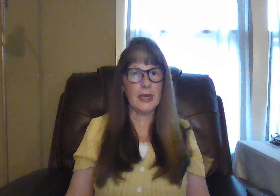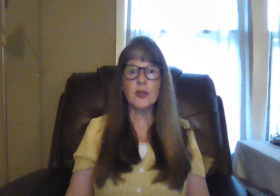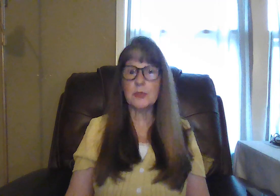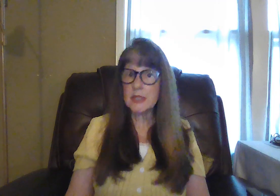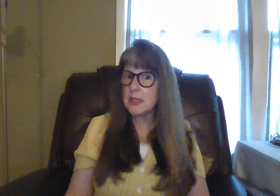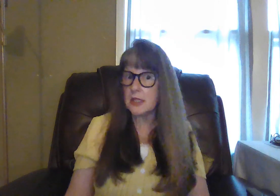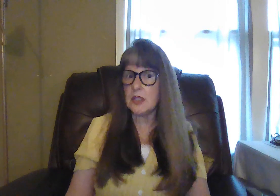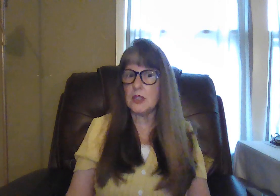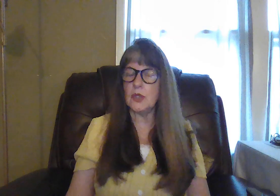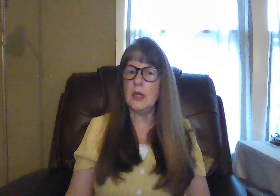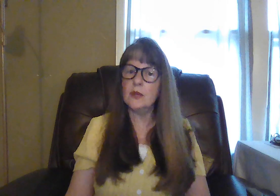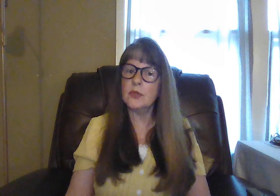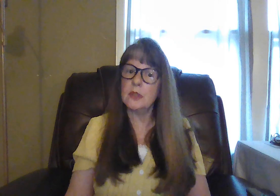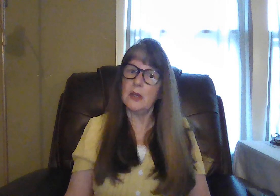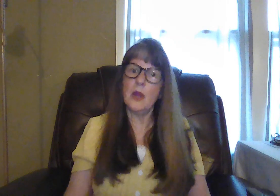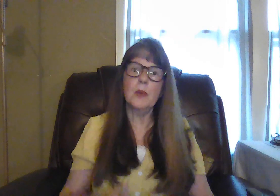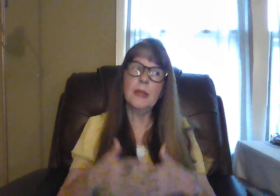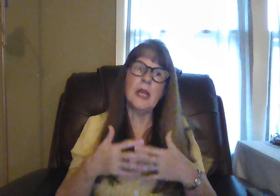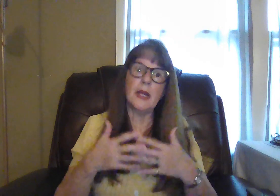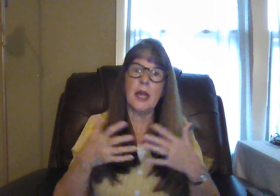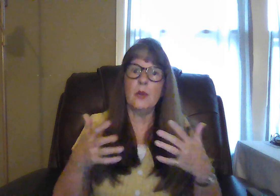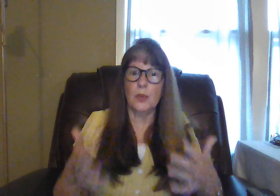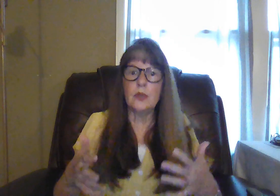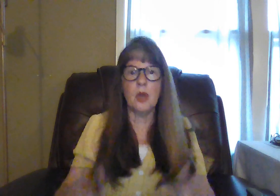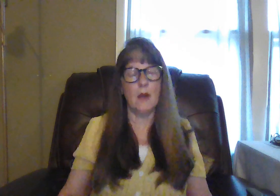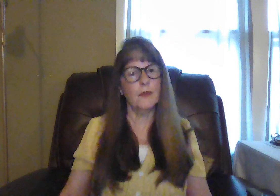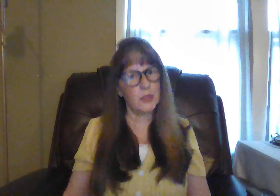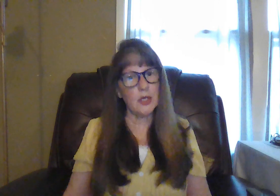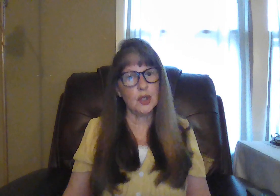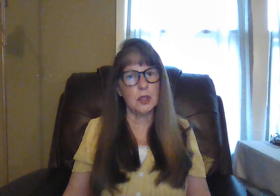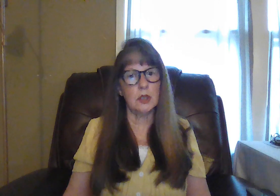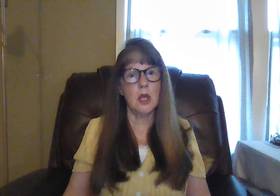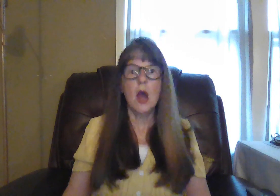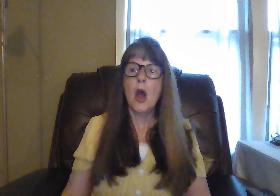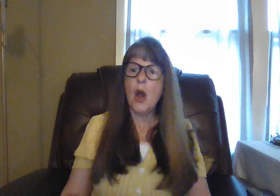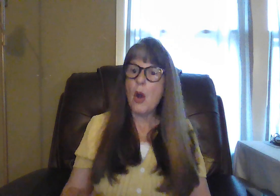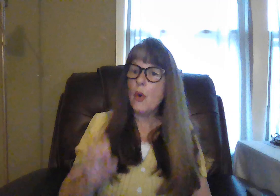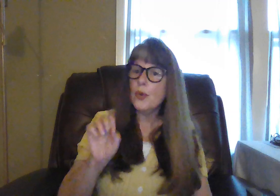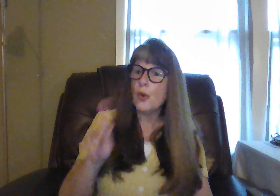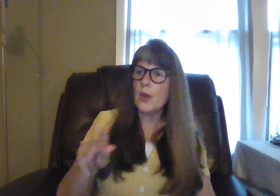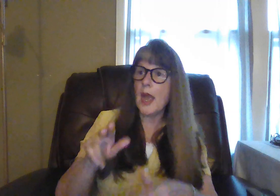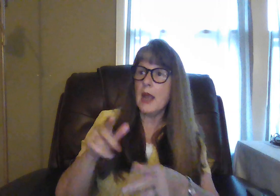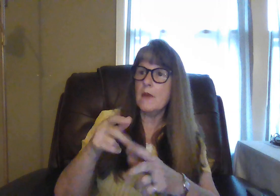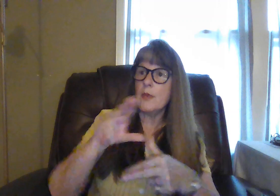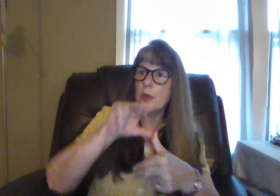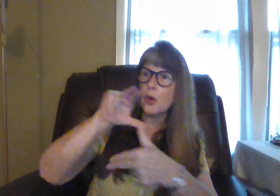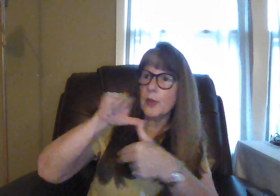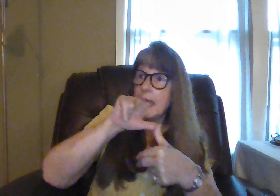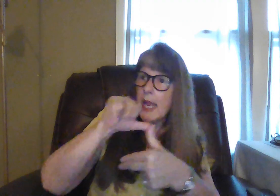here's some sentences, and here would be like a real conversation. Oh, you okay from the